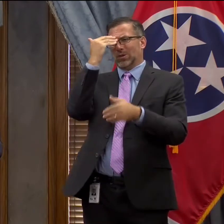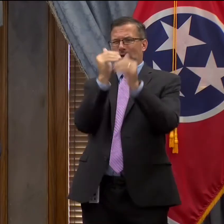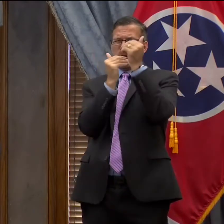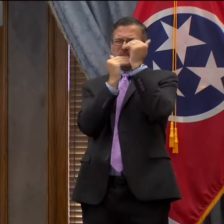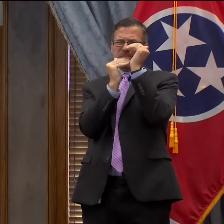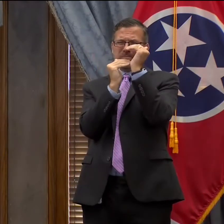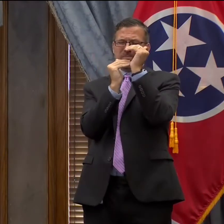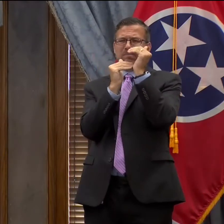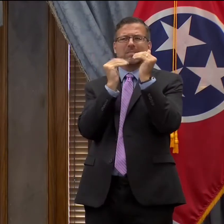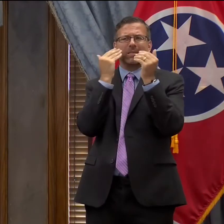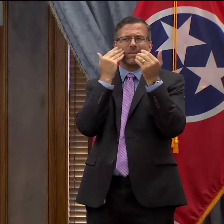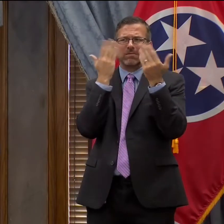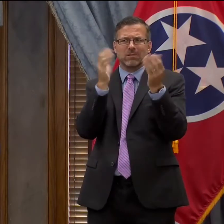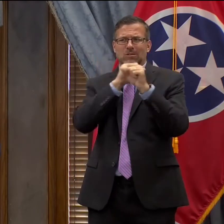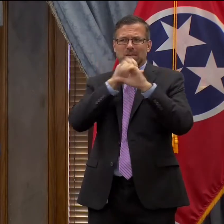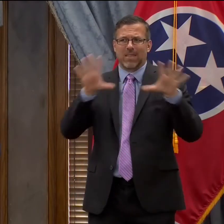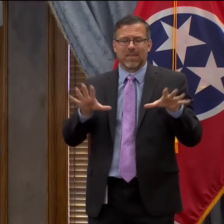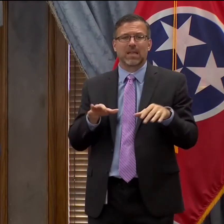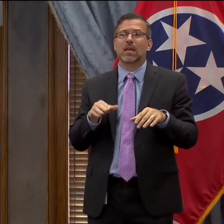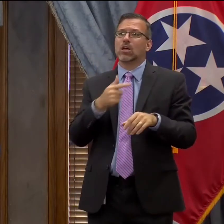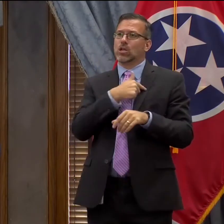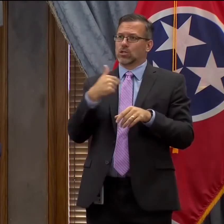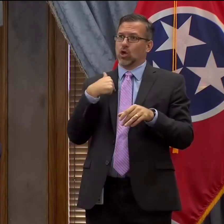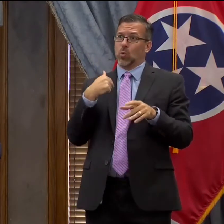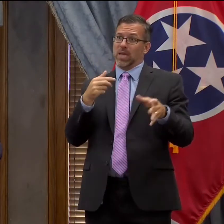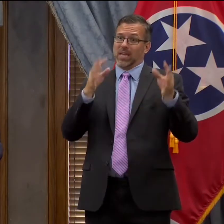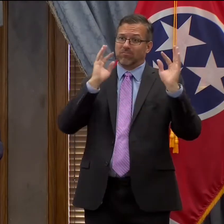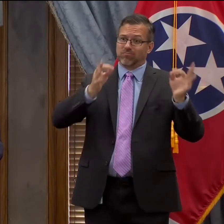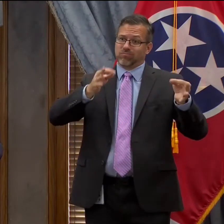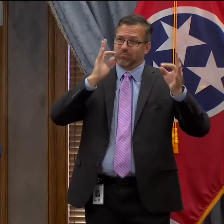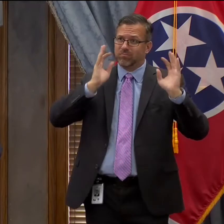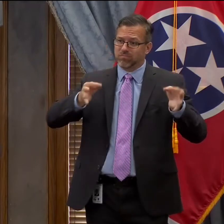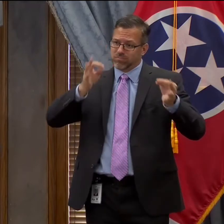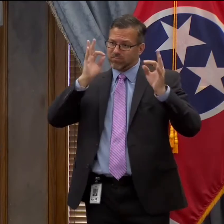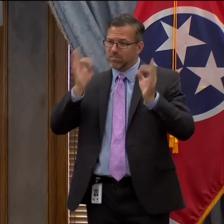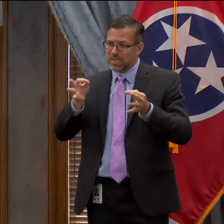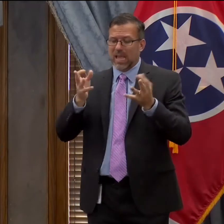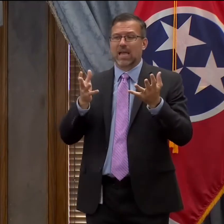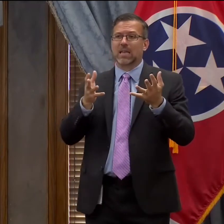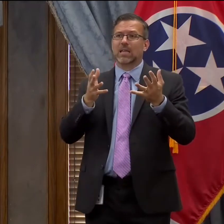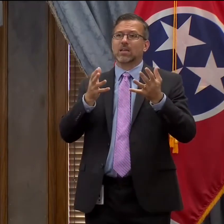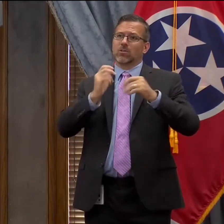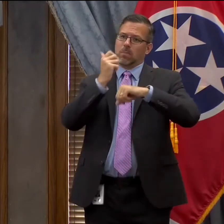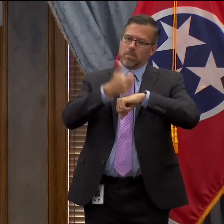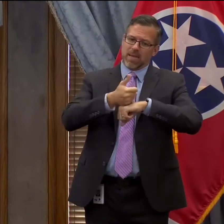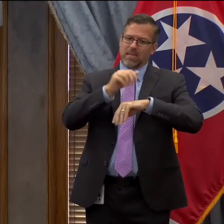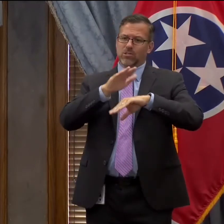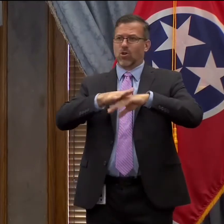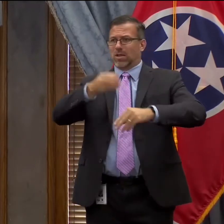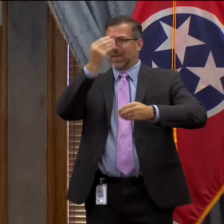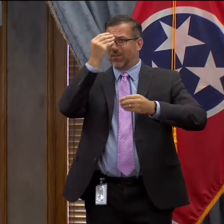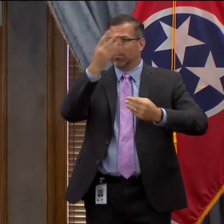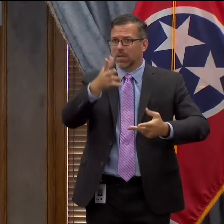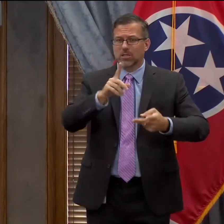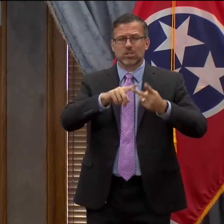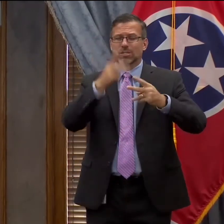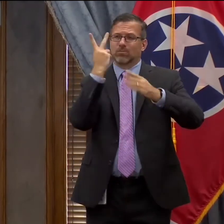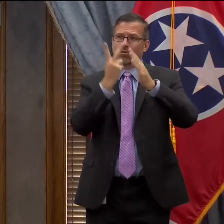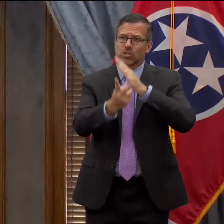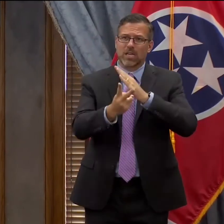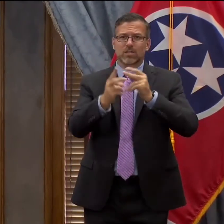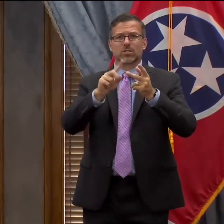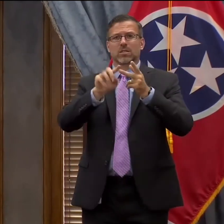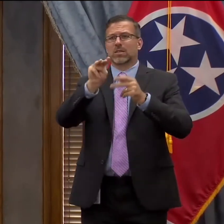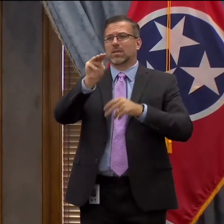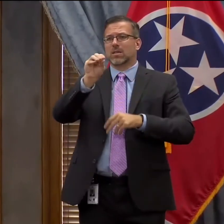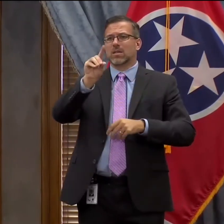didn't know in the beginning, and we made decisions in the beginning based on a lack of information and projections and models that showed what